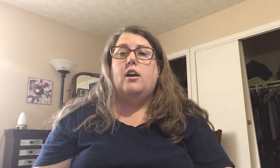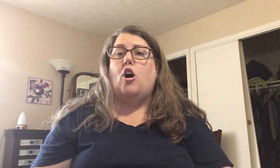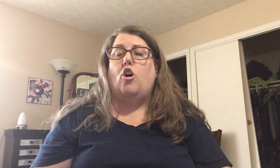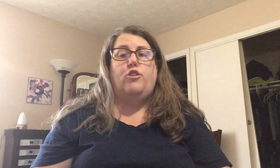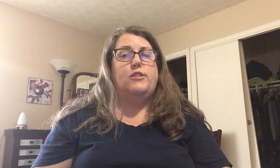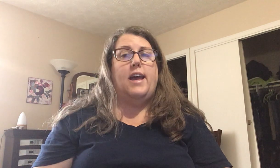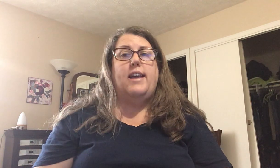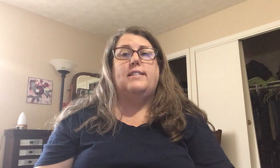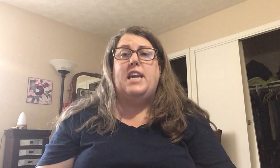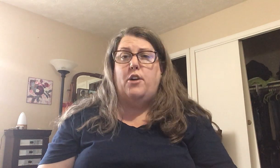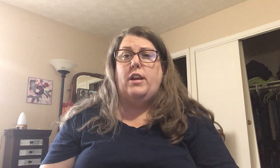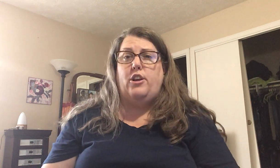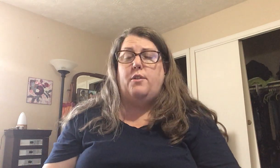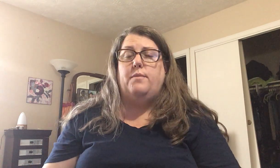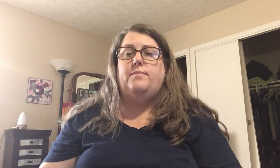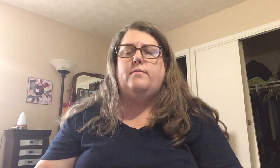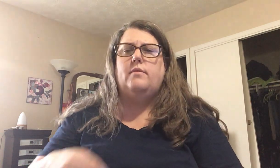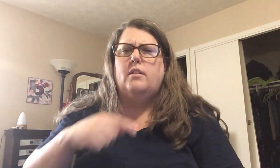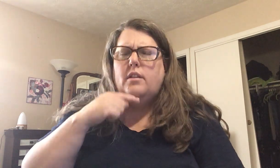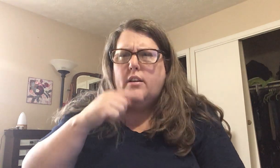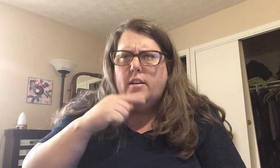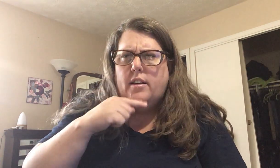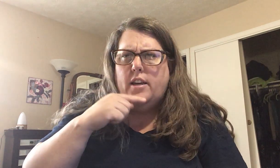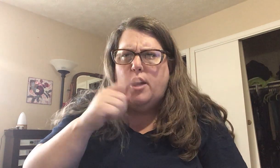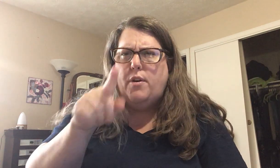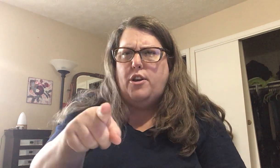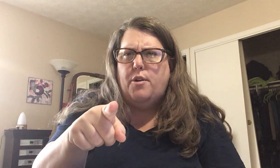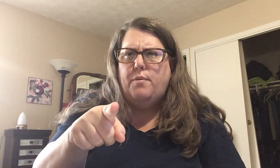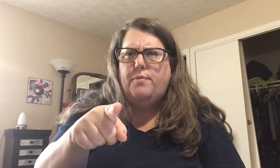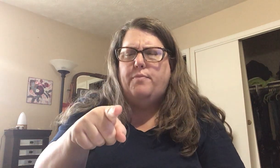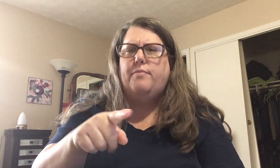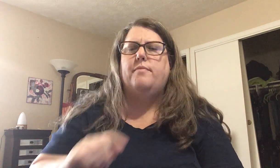All you say is hearing you, hearing you,